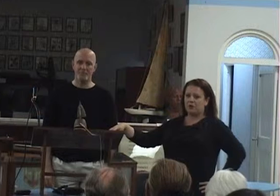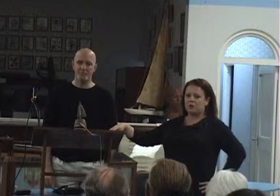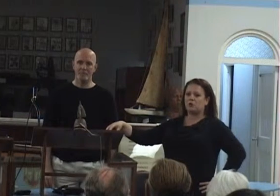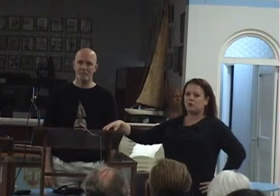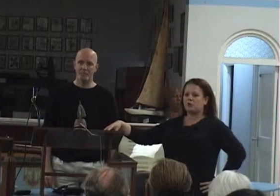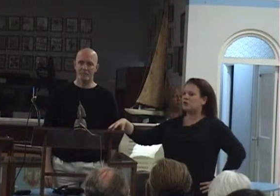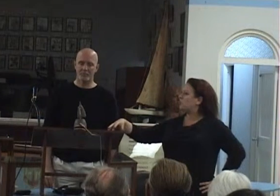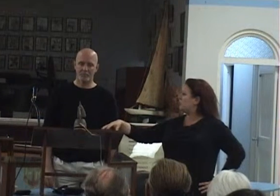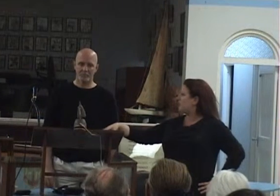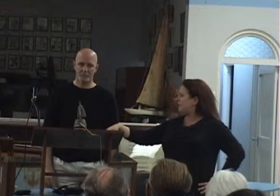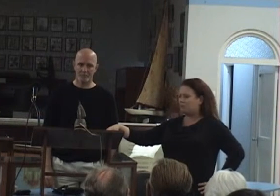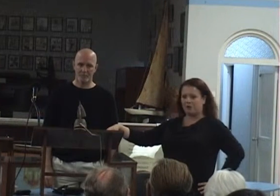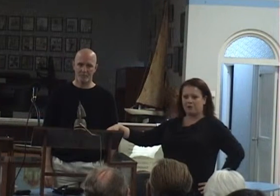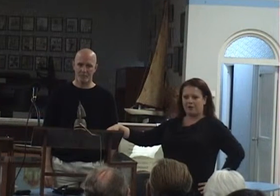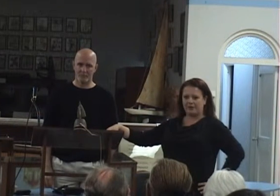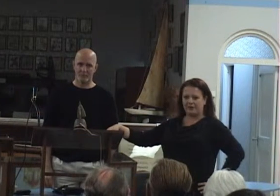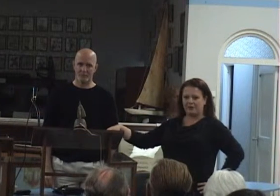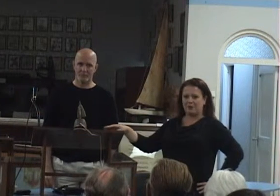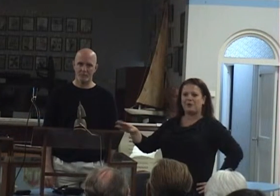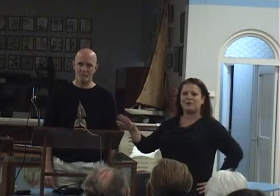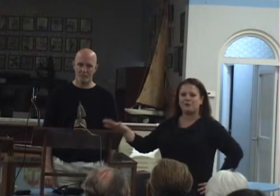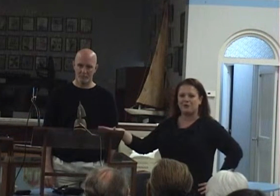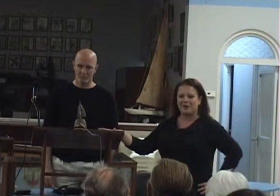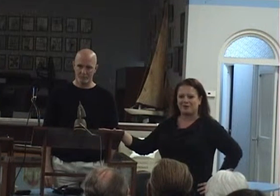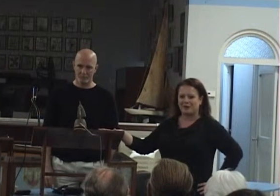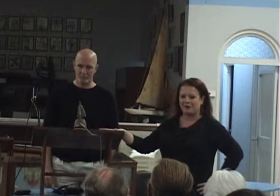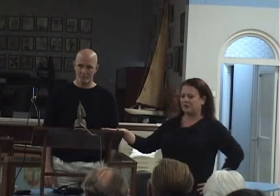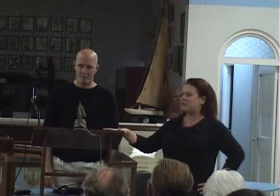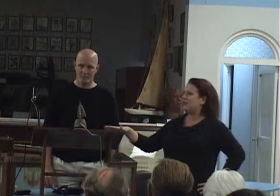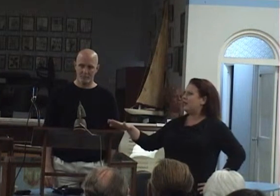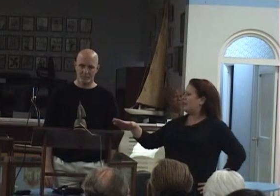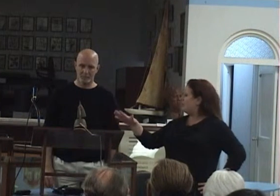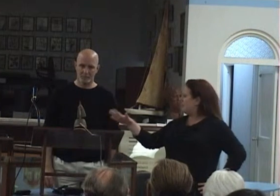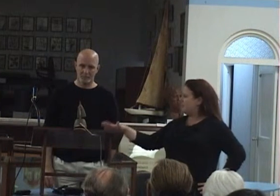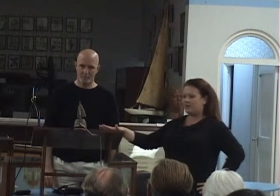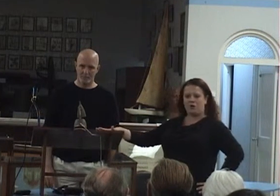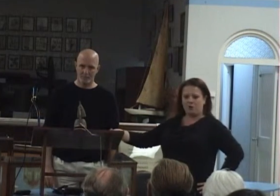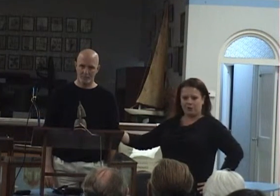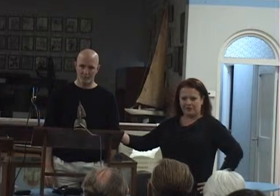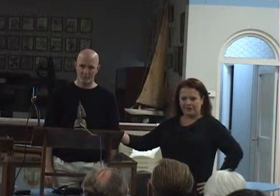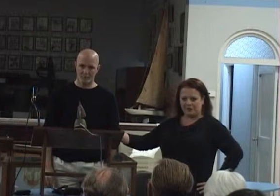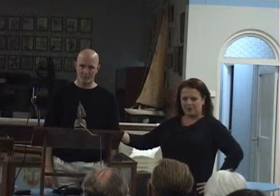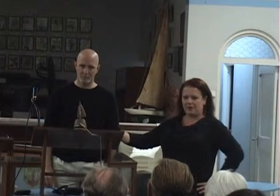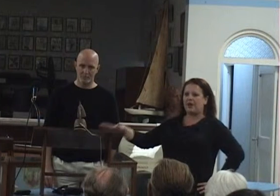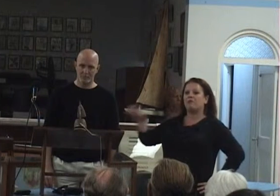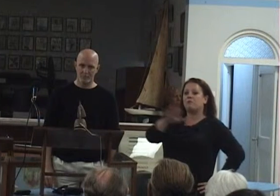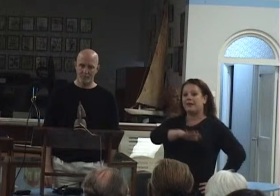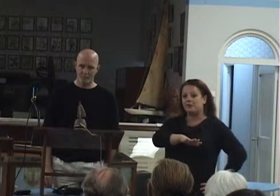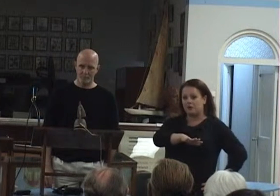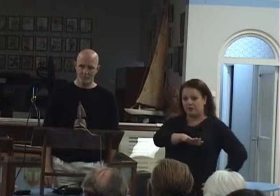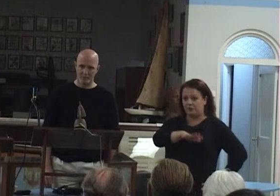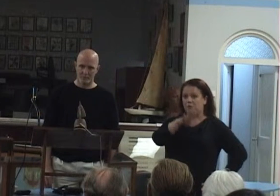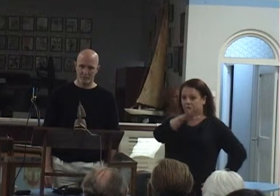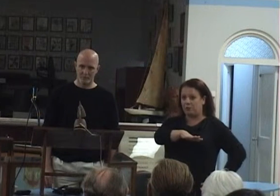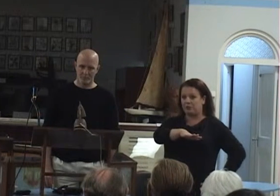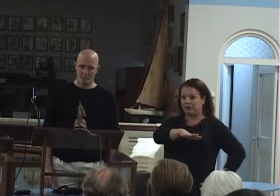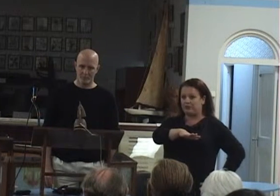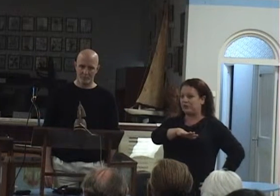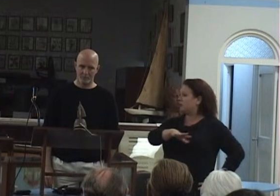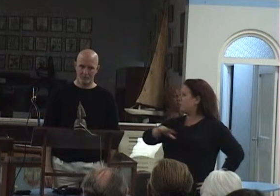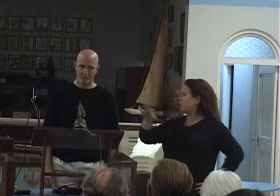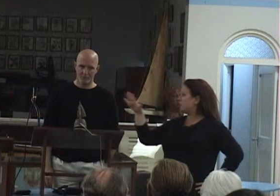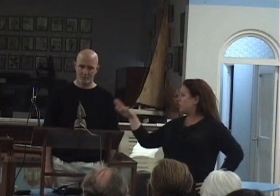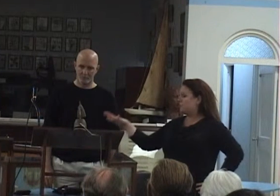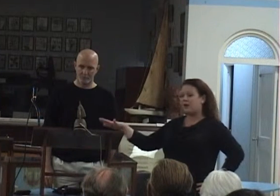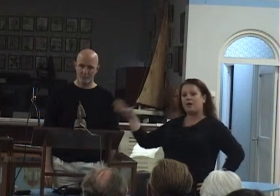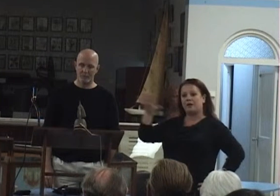elsewhere. So the person who we think built Polyville, although we have no direct records, if it is the Allwards as we think, have major of their primary